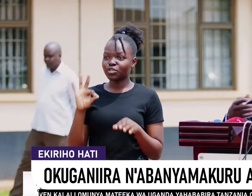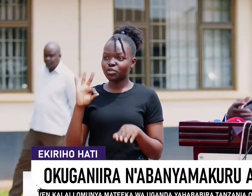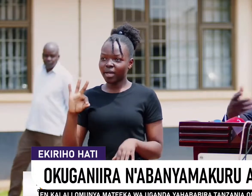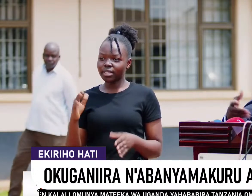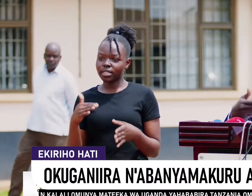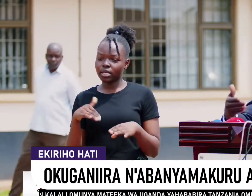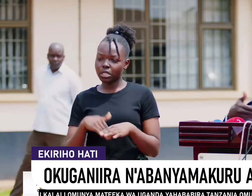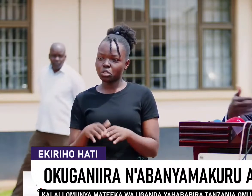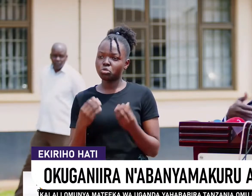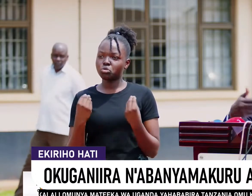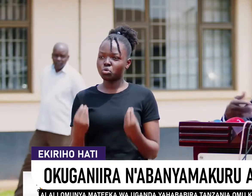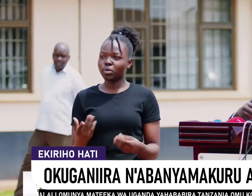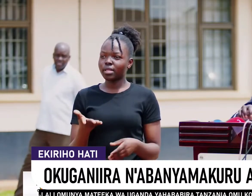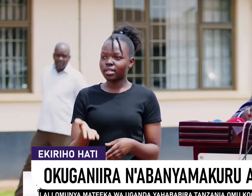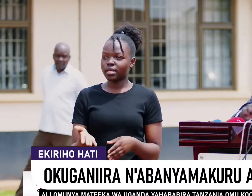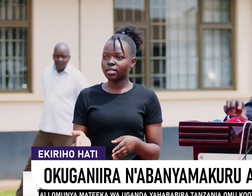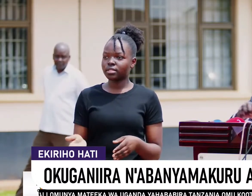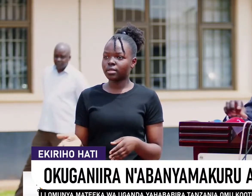by